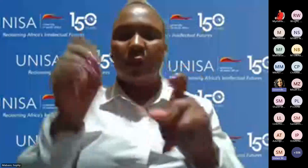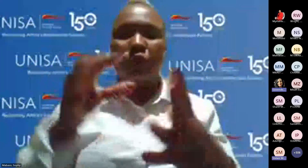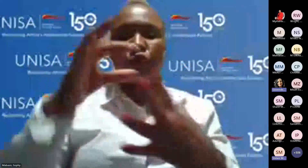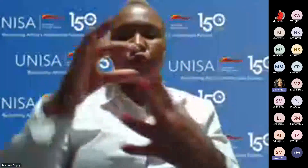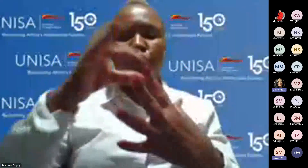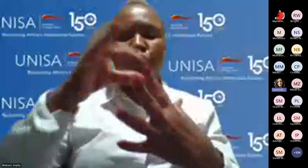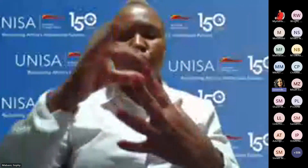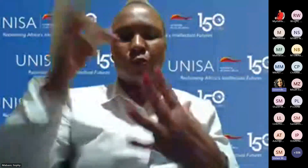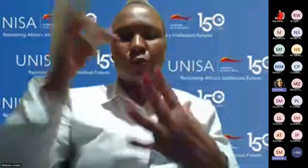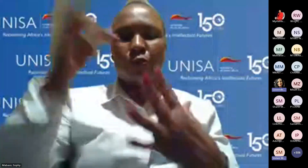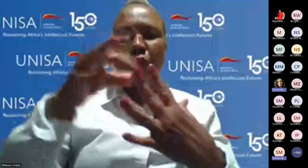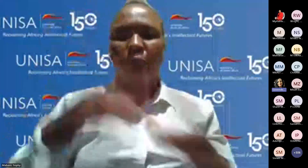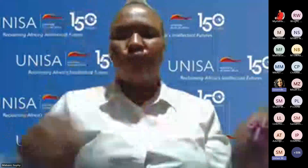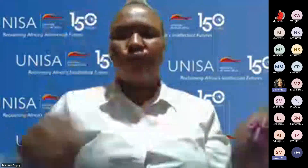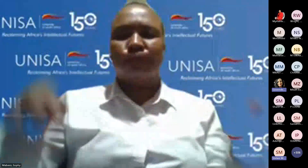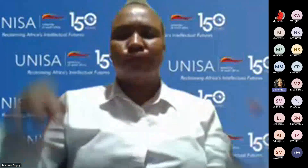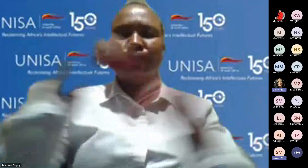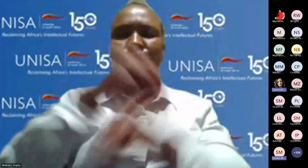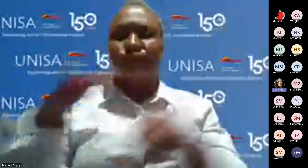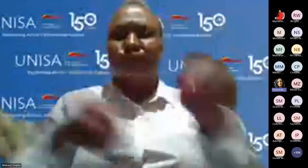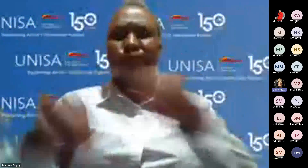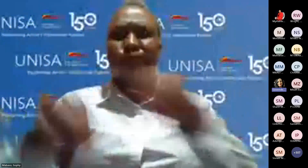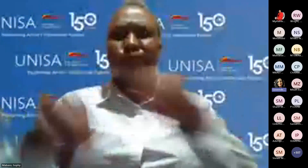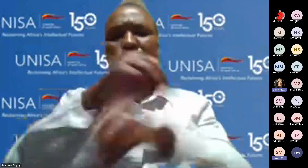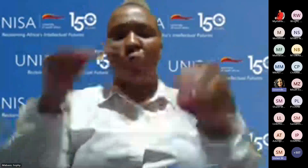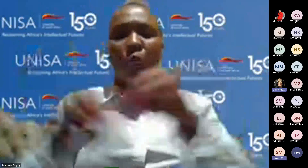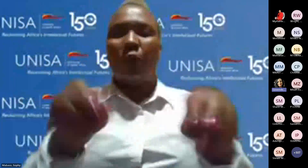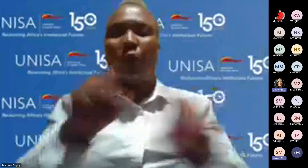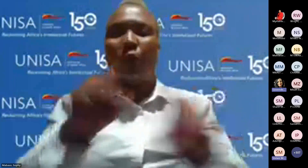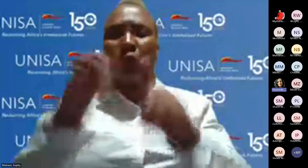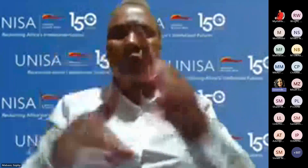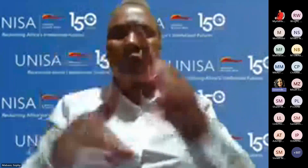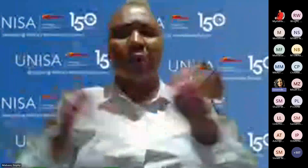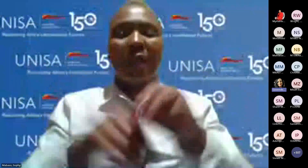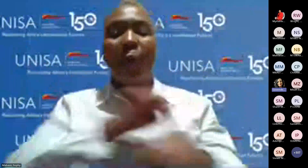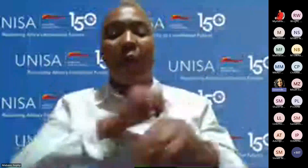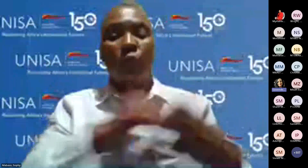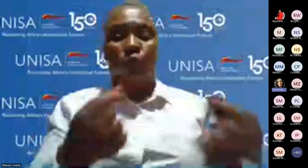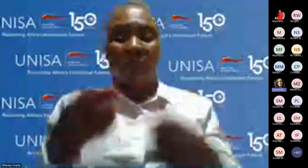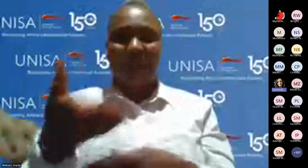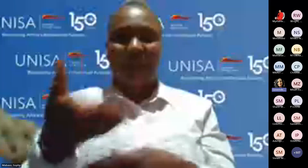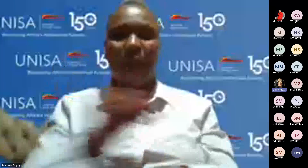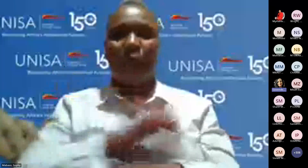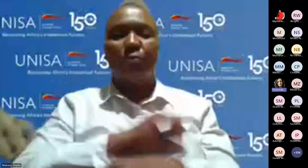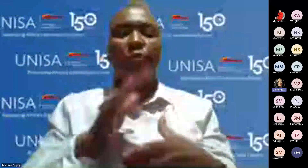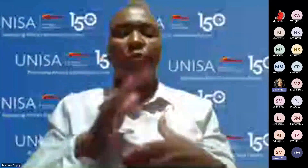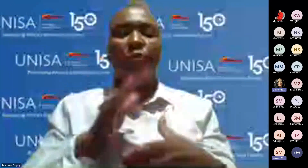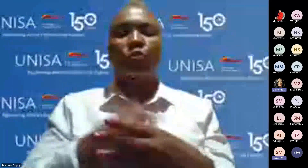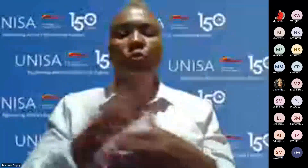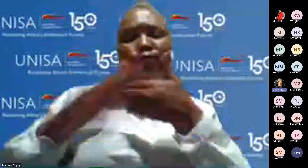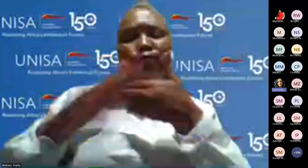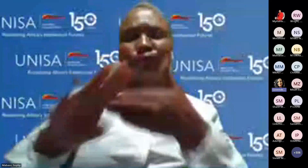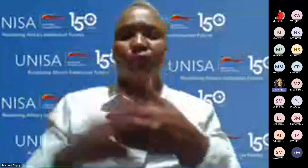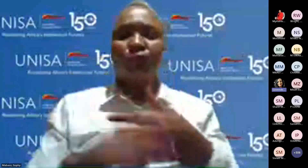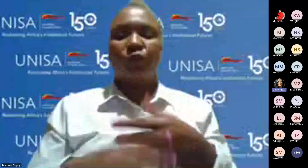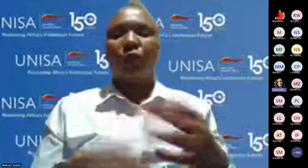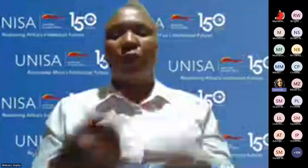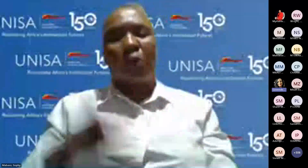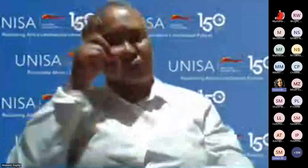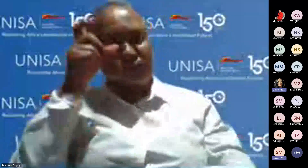shuffled, the questions will be shuffled. And the reason why we do this is we want to prevent cheating, we want to